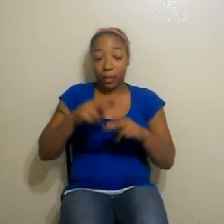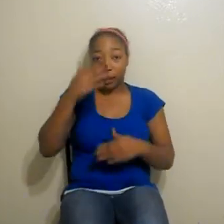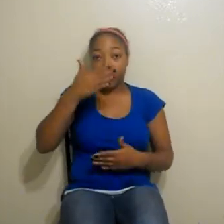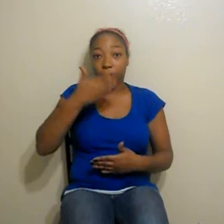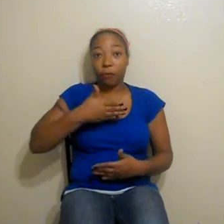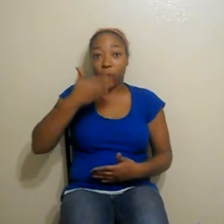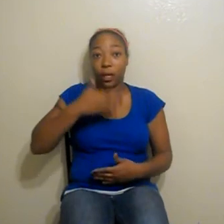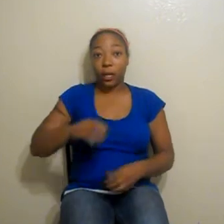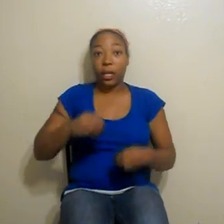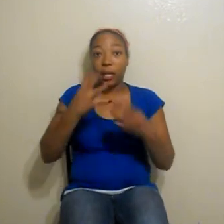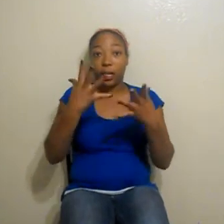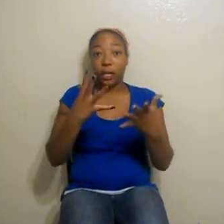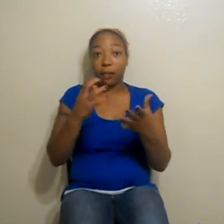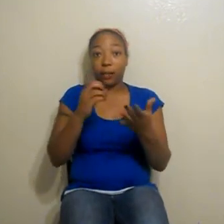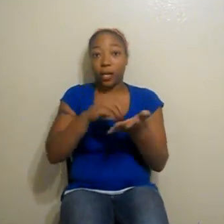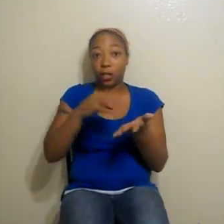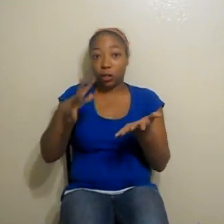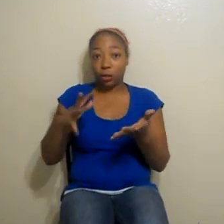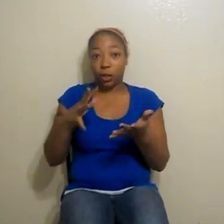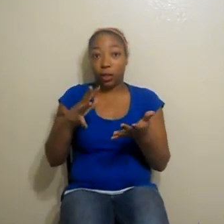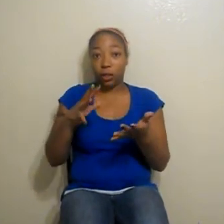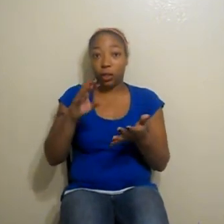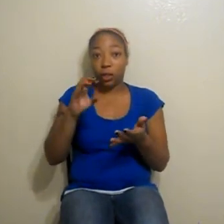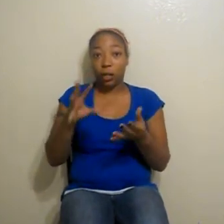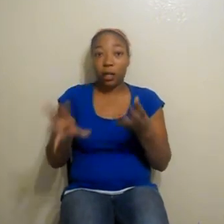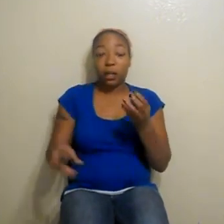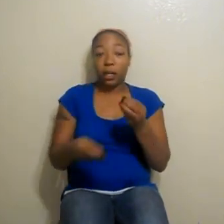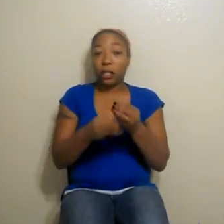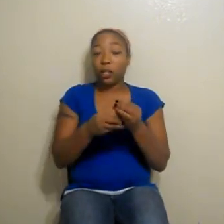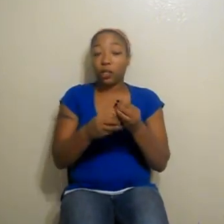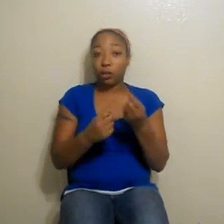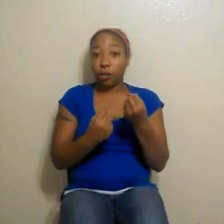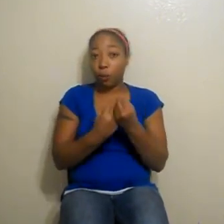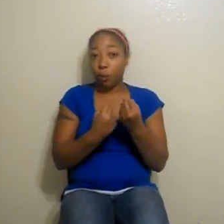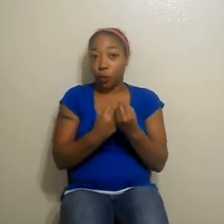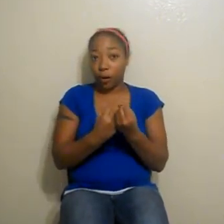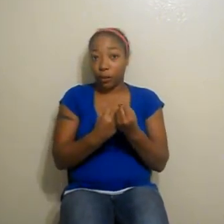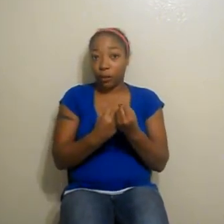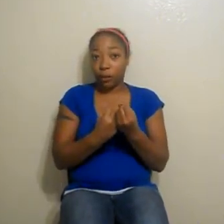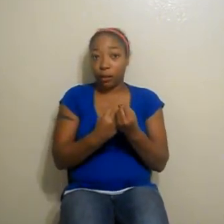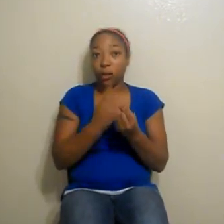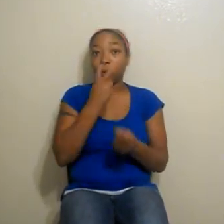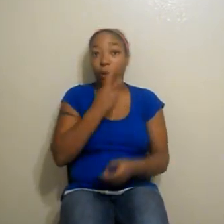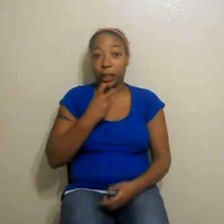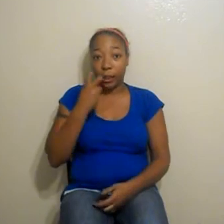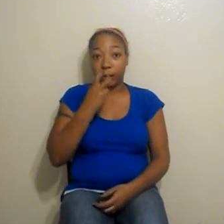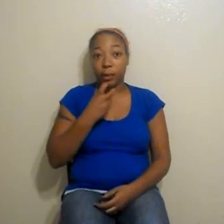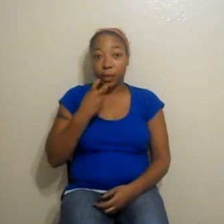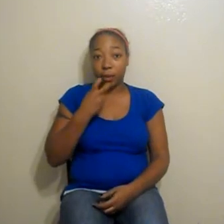in the front gives that student the additional support to read lips.